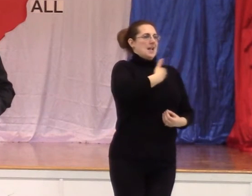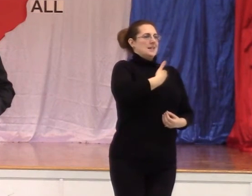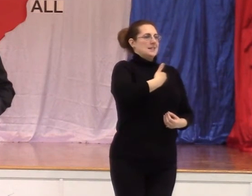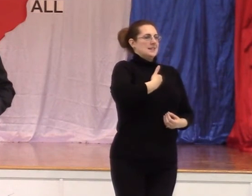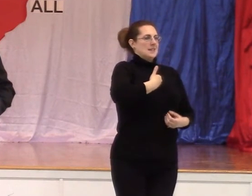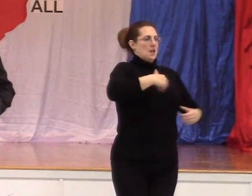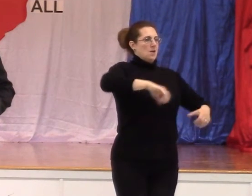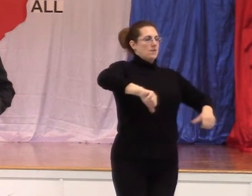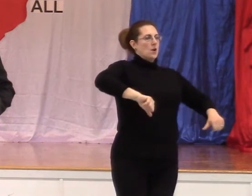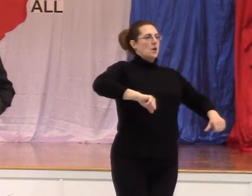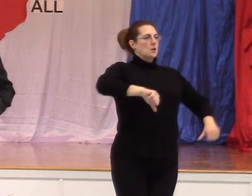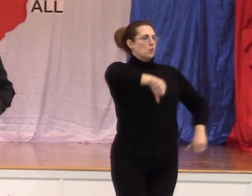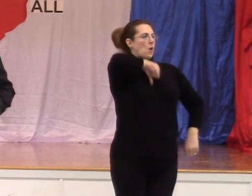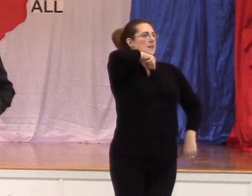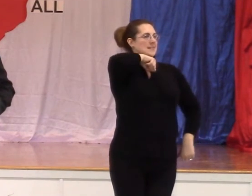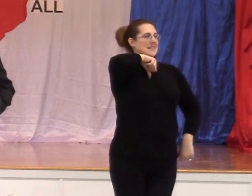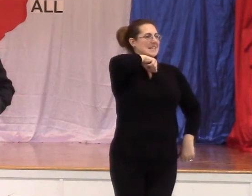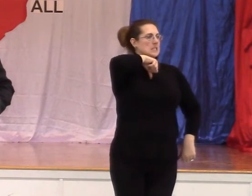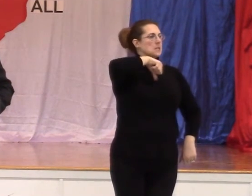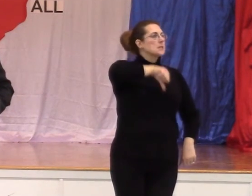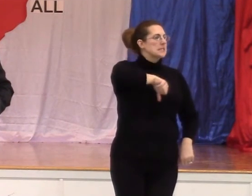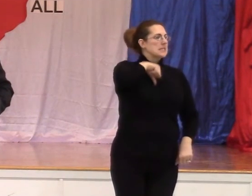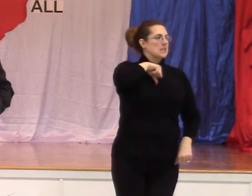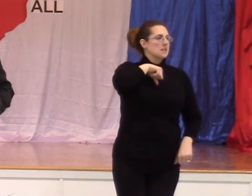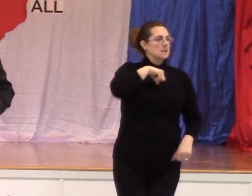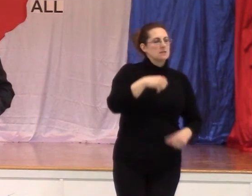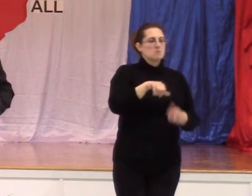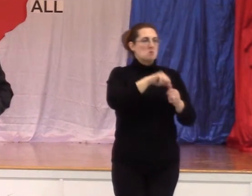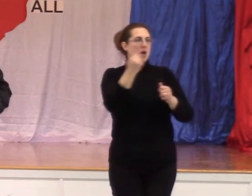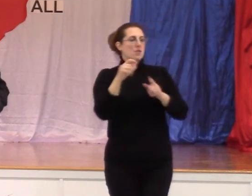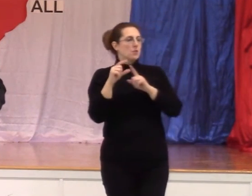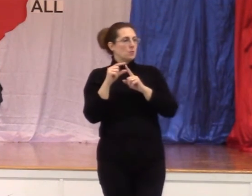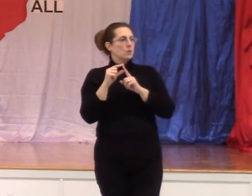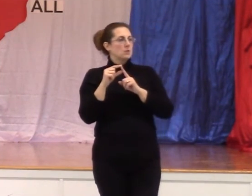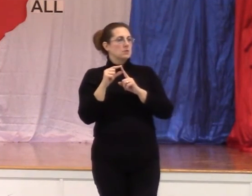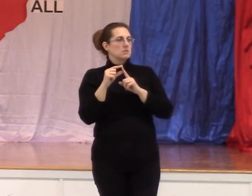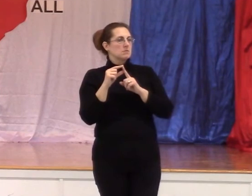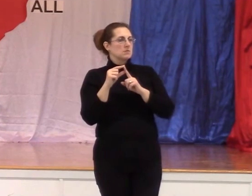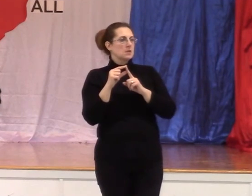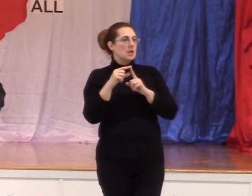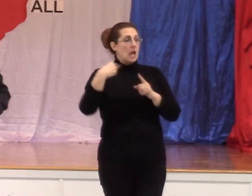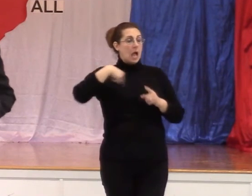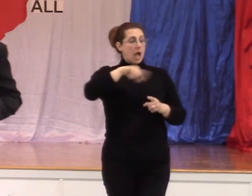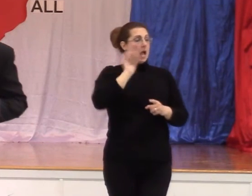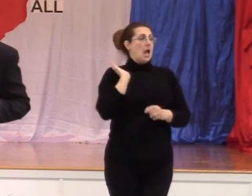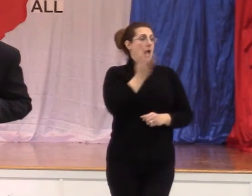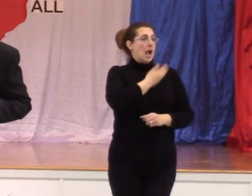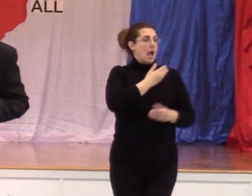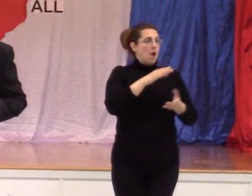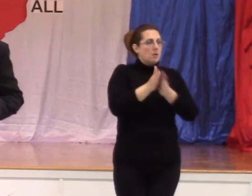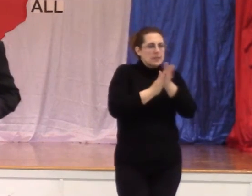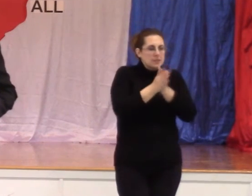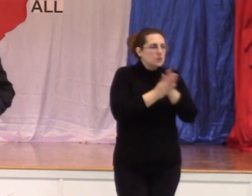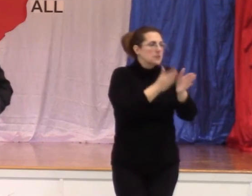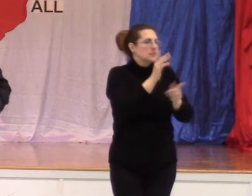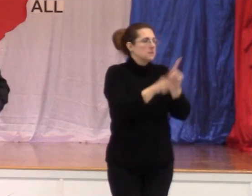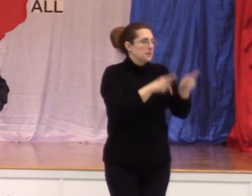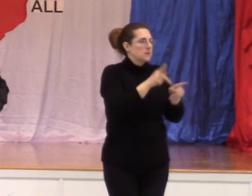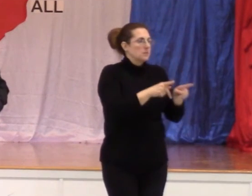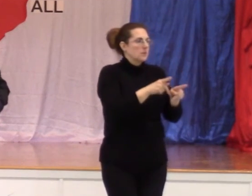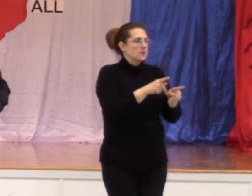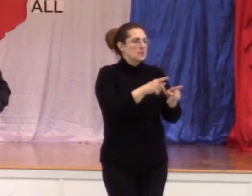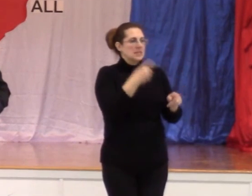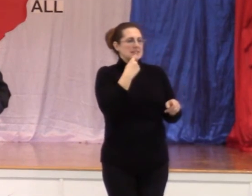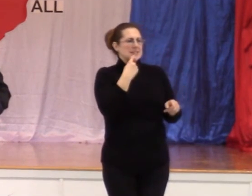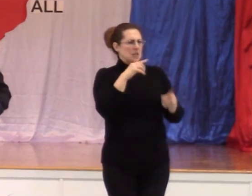nevertheless, he accomplished this through other outward words, just as also our enthusiasts at the present day condemn the outward